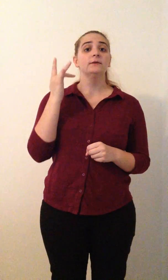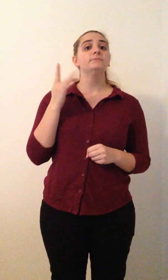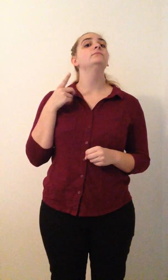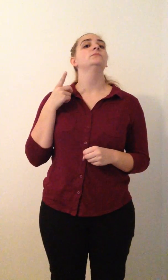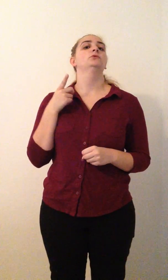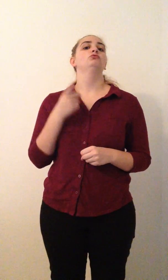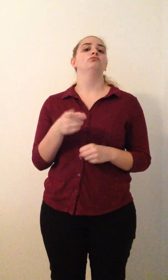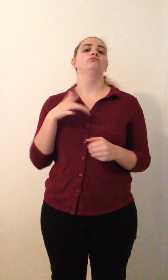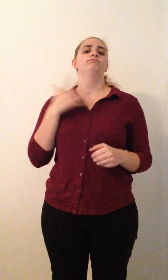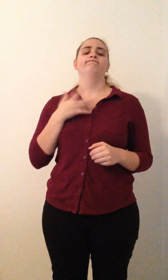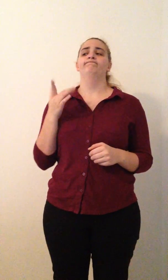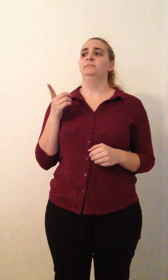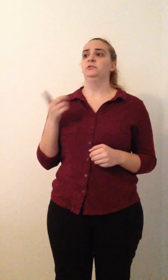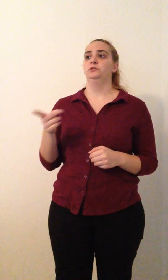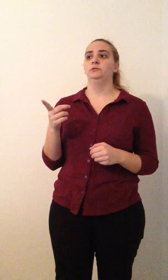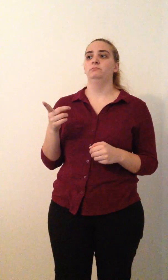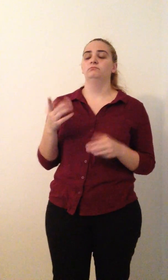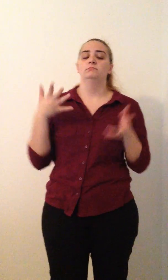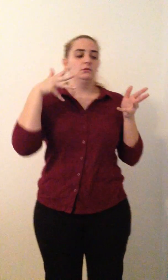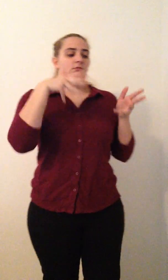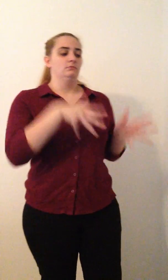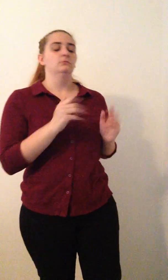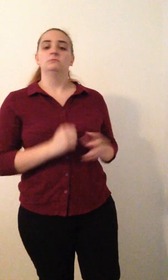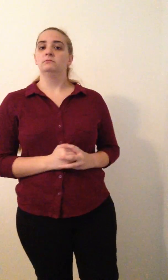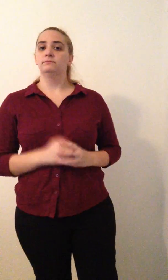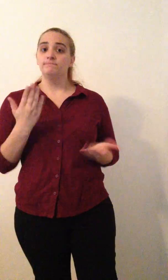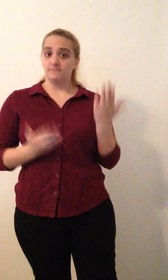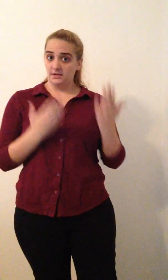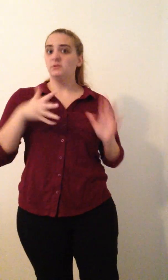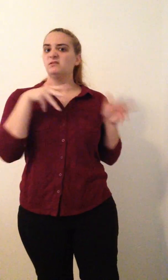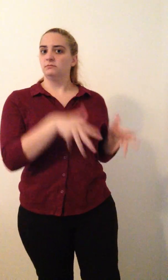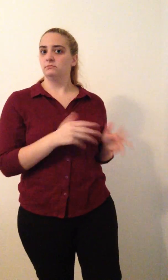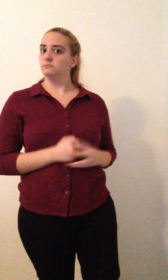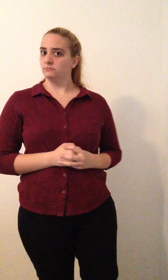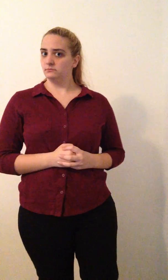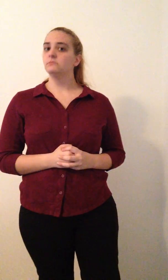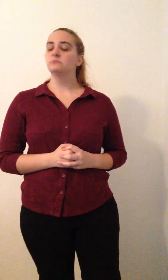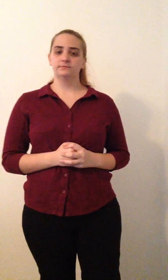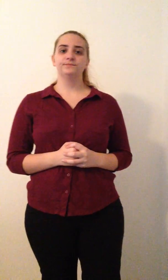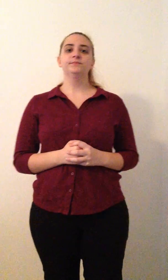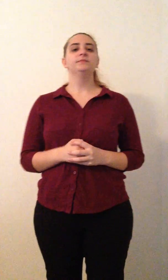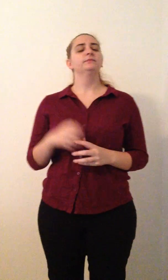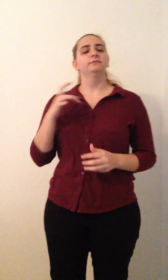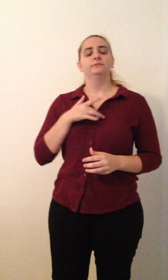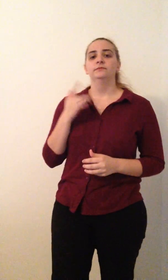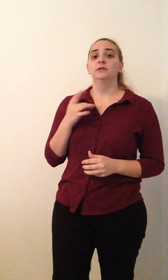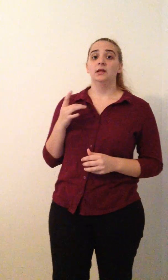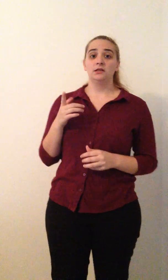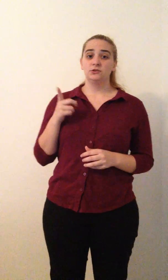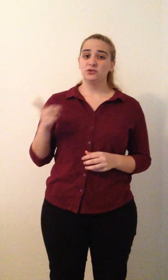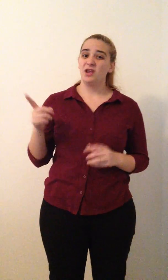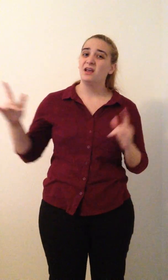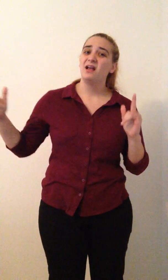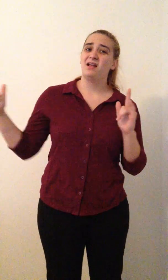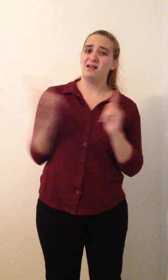Because you don't feel secure. You feel like it's conditional love. Like you have to do something to keep